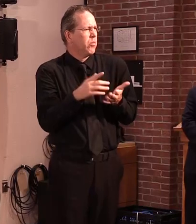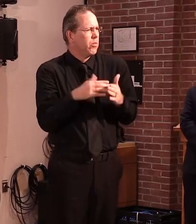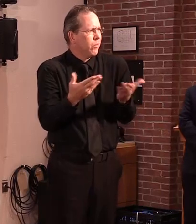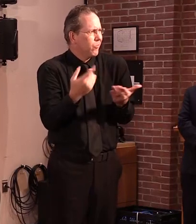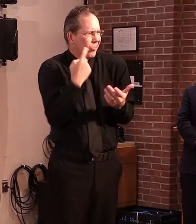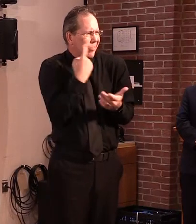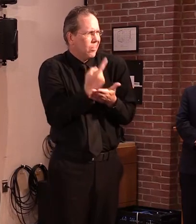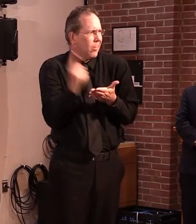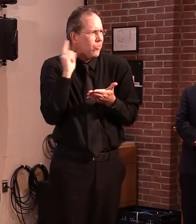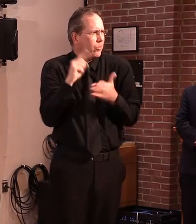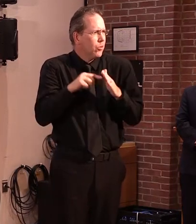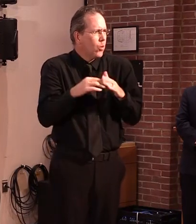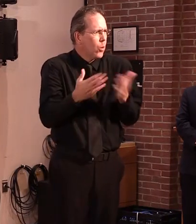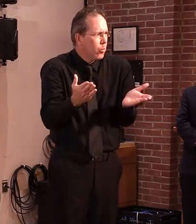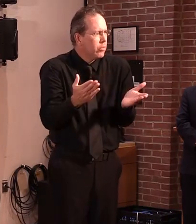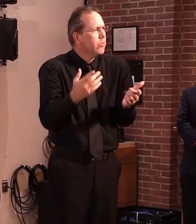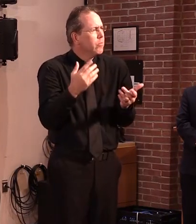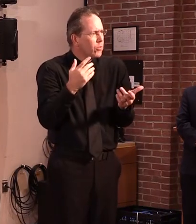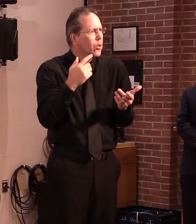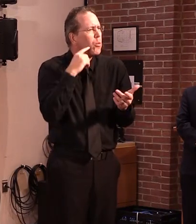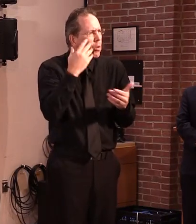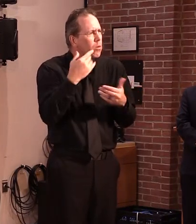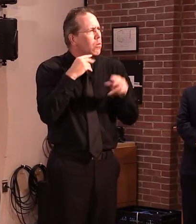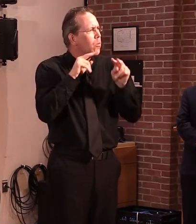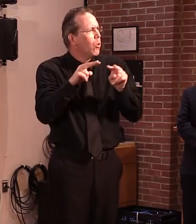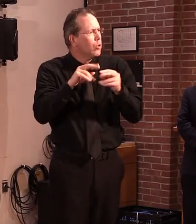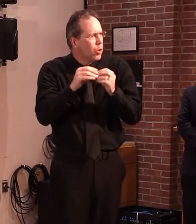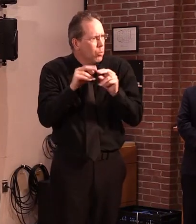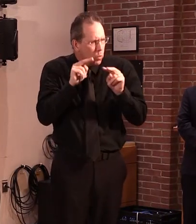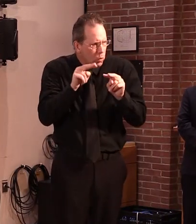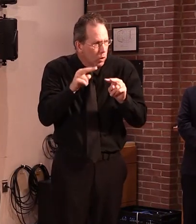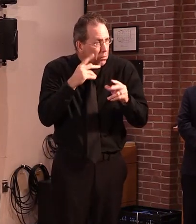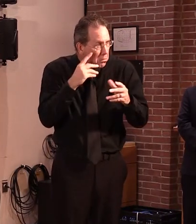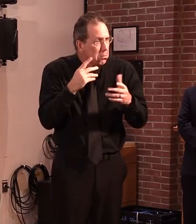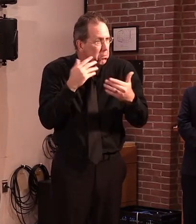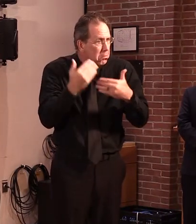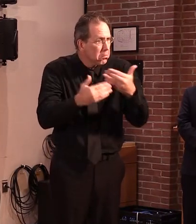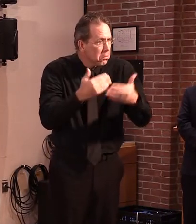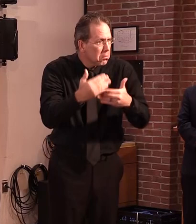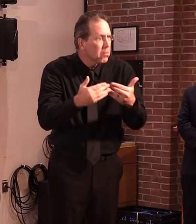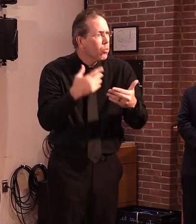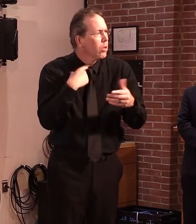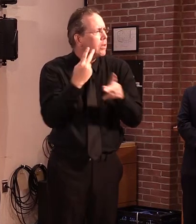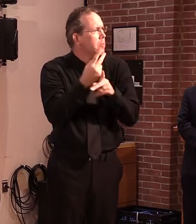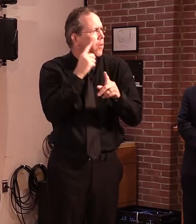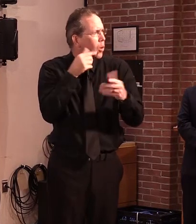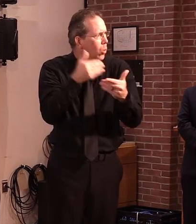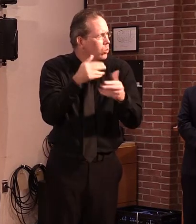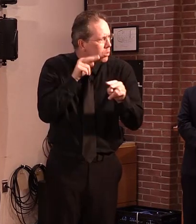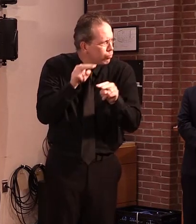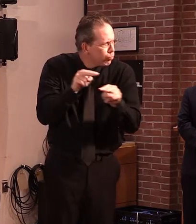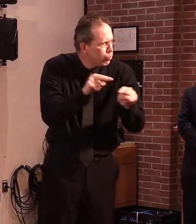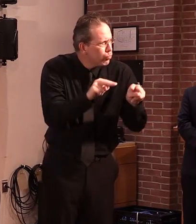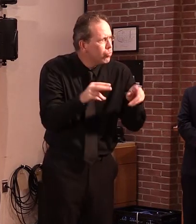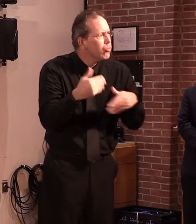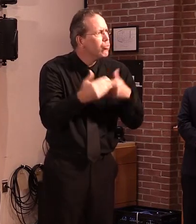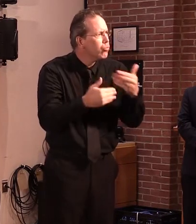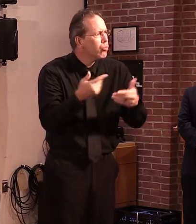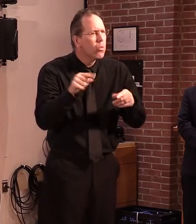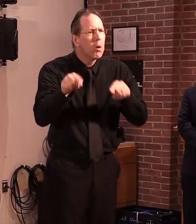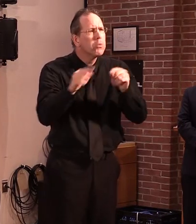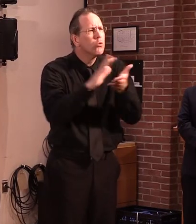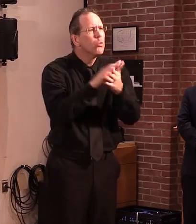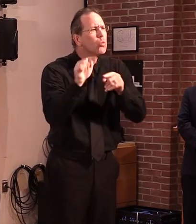to monitor to what extent districts are implementing remote, in-person, and so forth. In terms of the COVID cases,